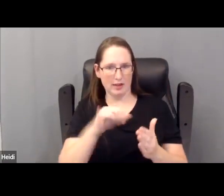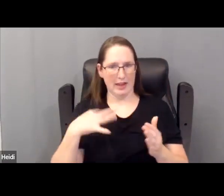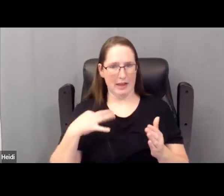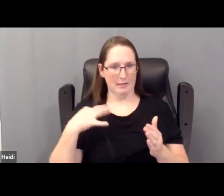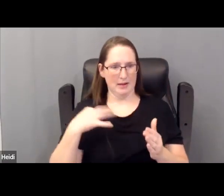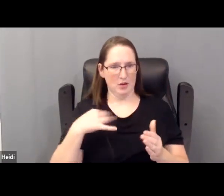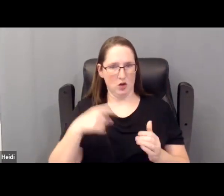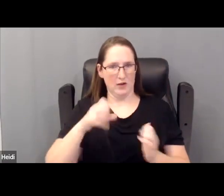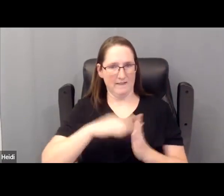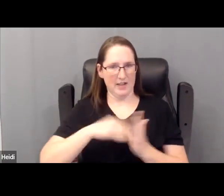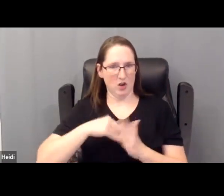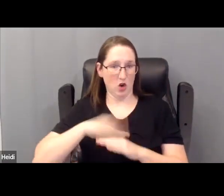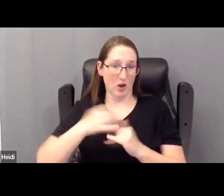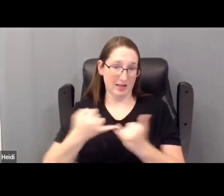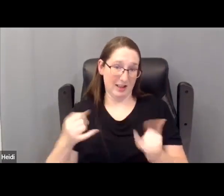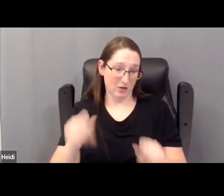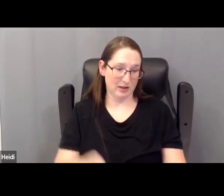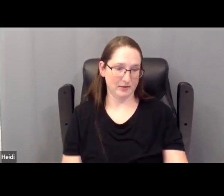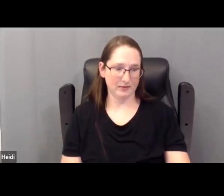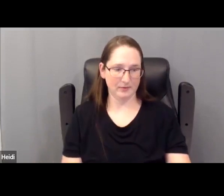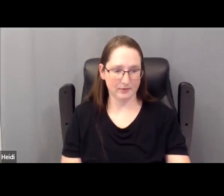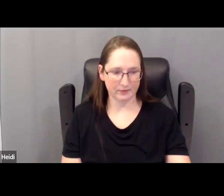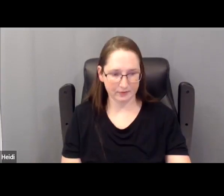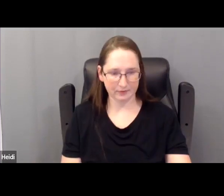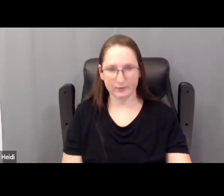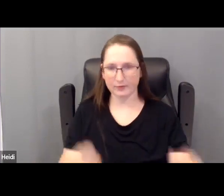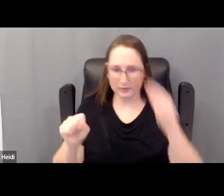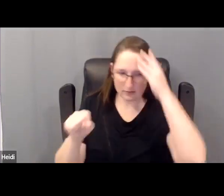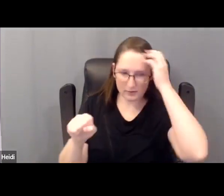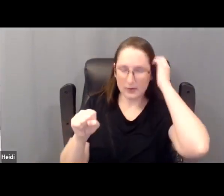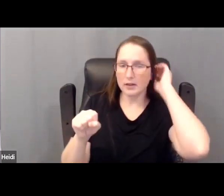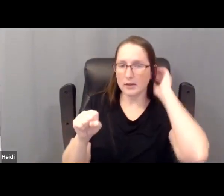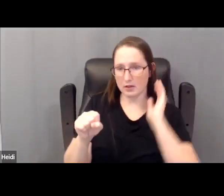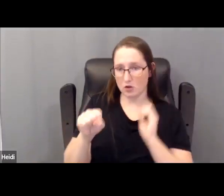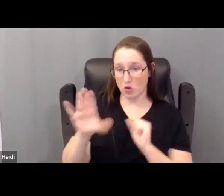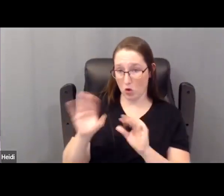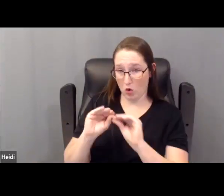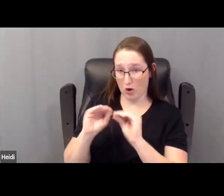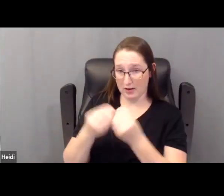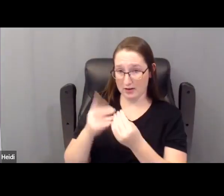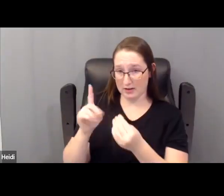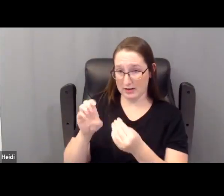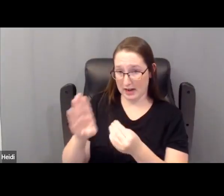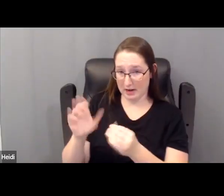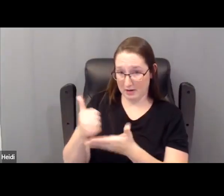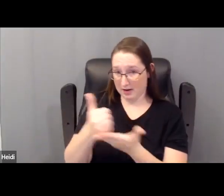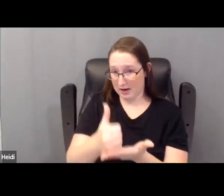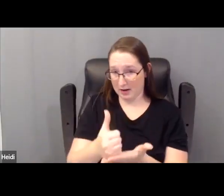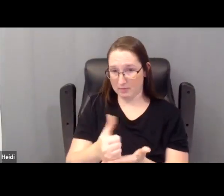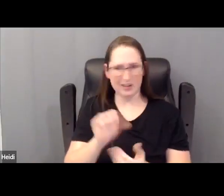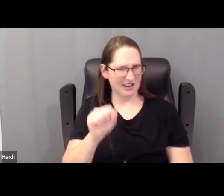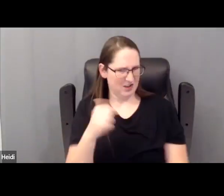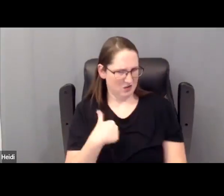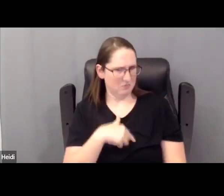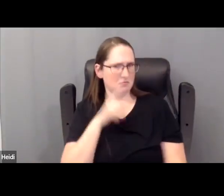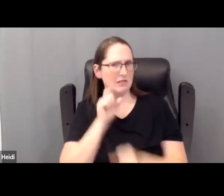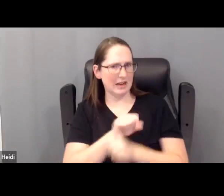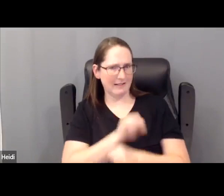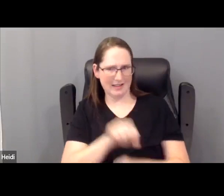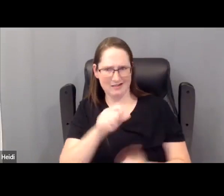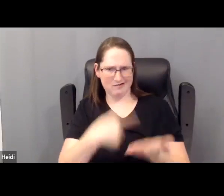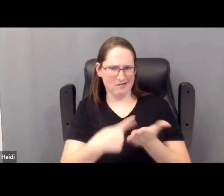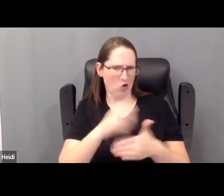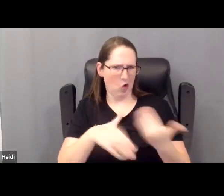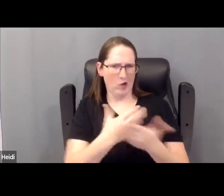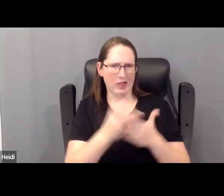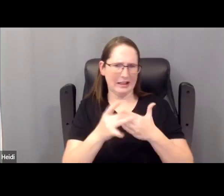fill it in online even. Yeah, so Deborah, is your organization able to help Joe with that? Oh yeah, we do. Okay. We go over all that in the leadership